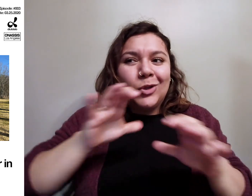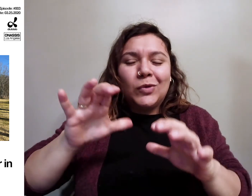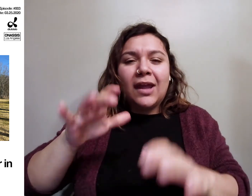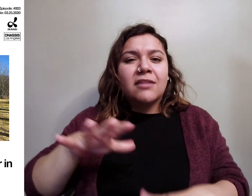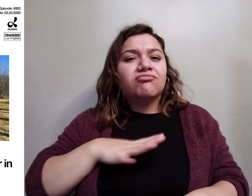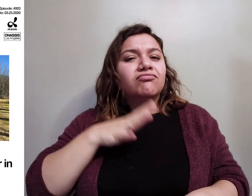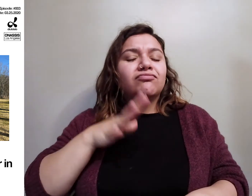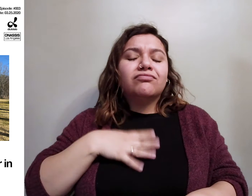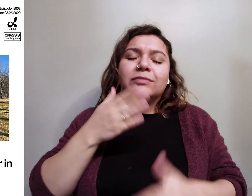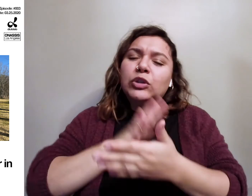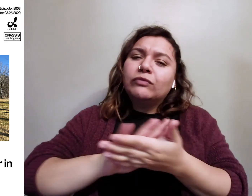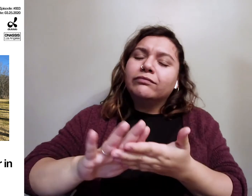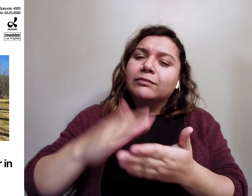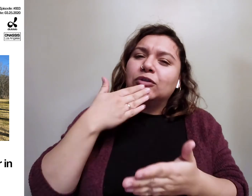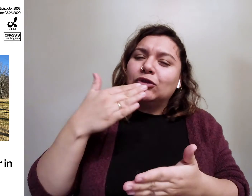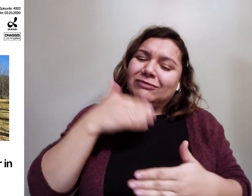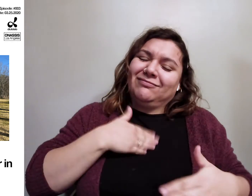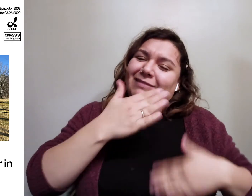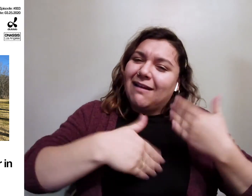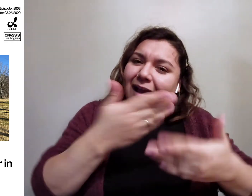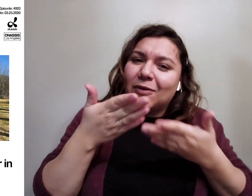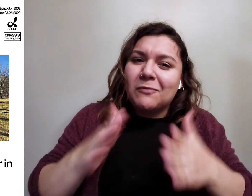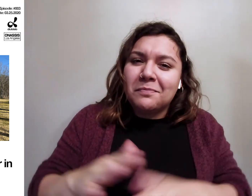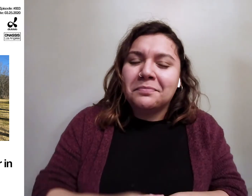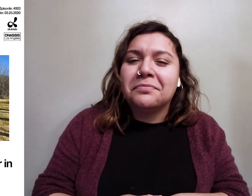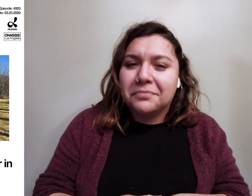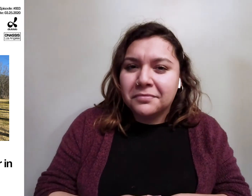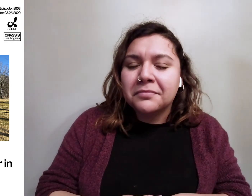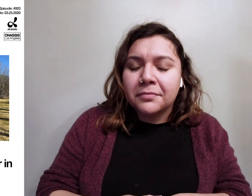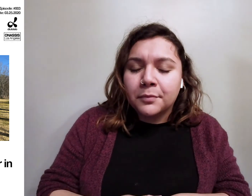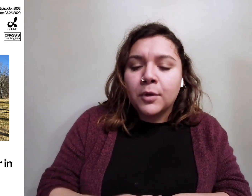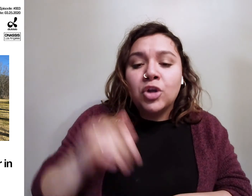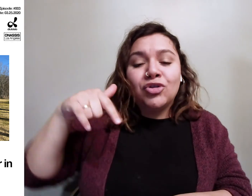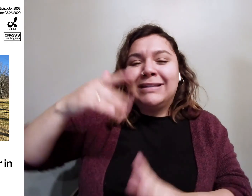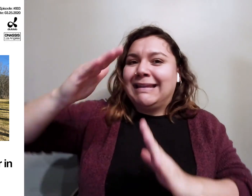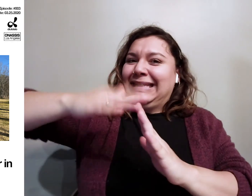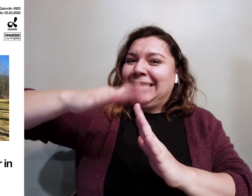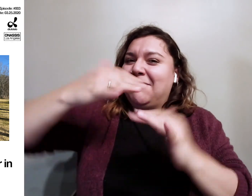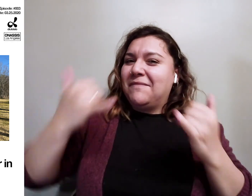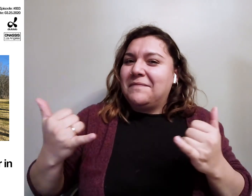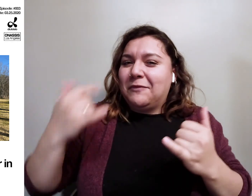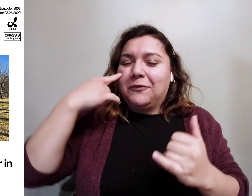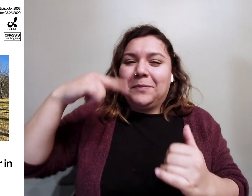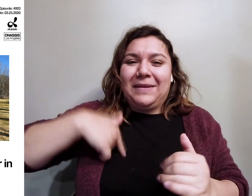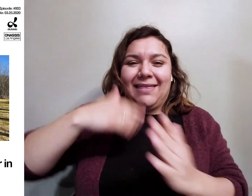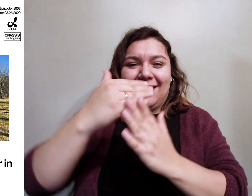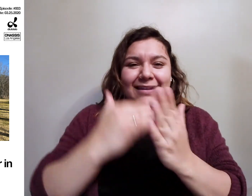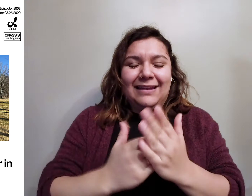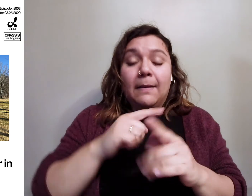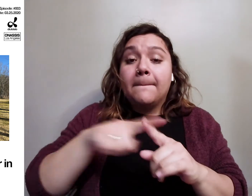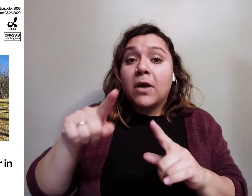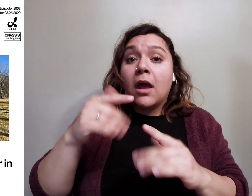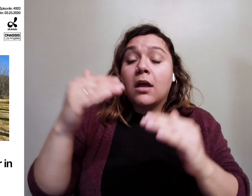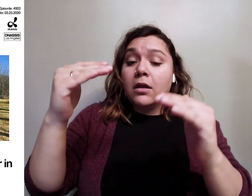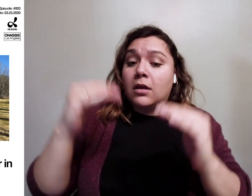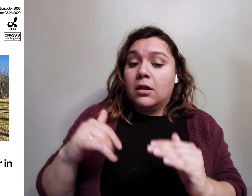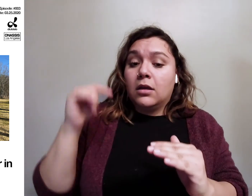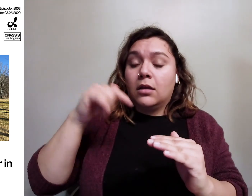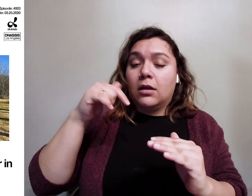Zoom together tomorrow night and talk to each other. War and Peace.